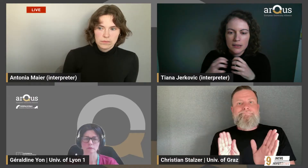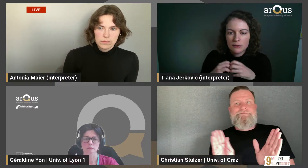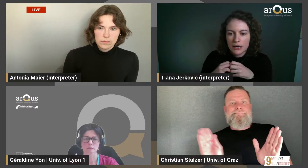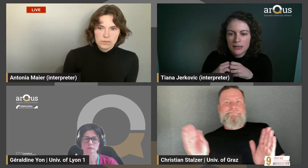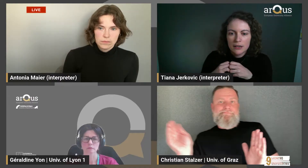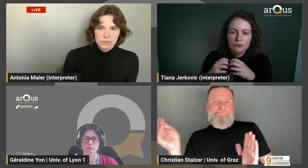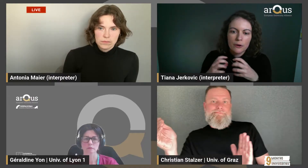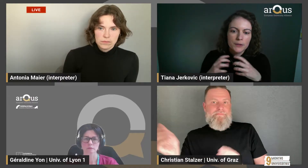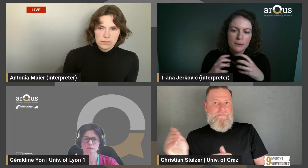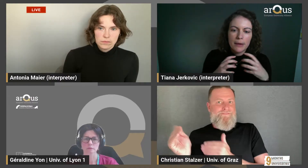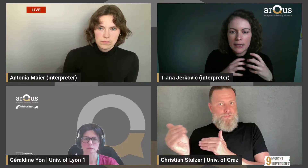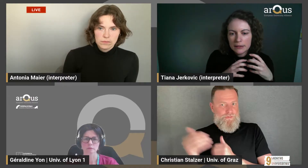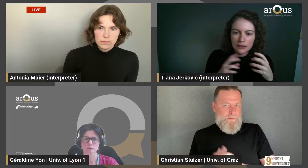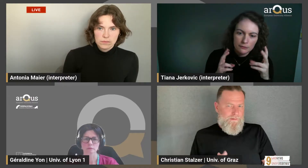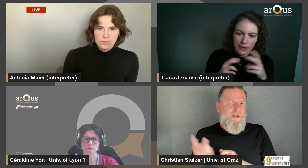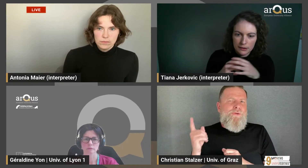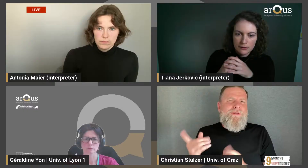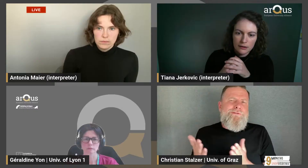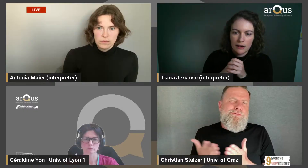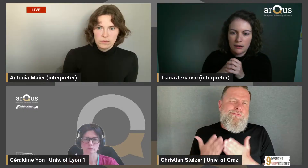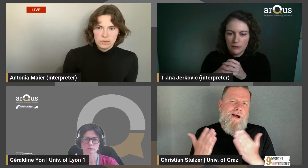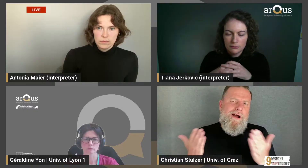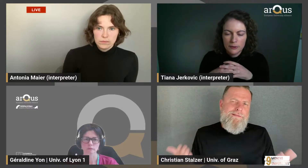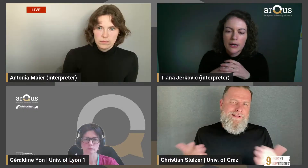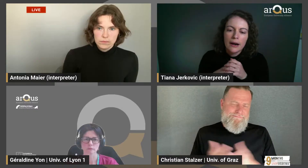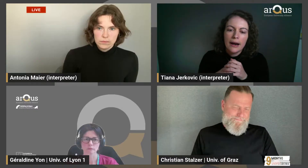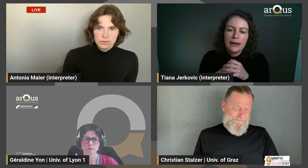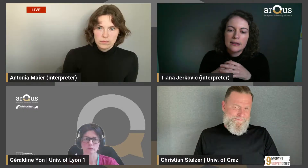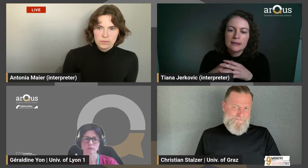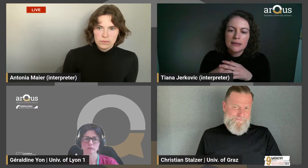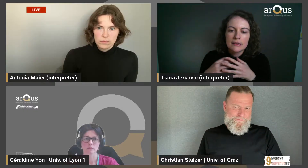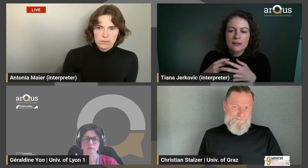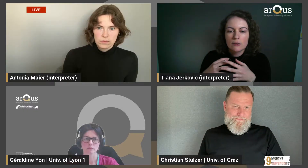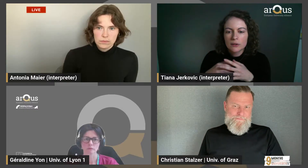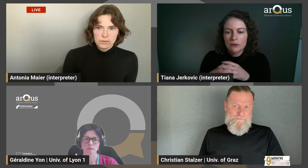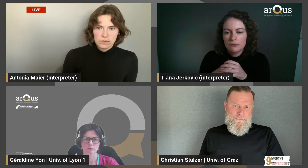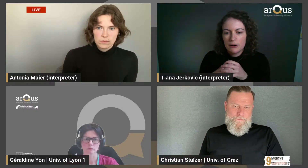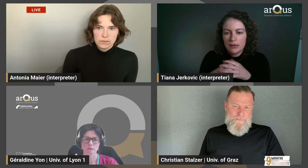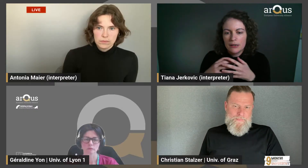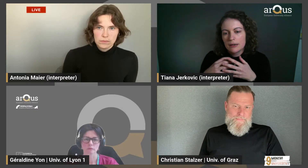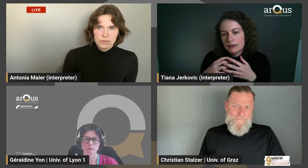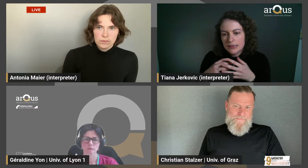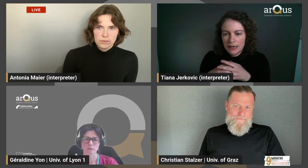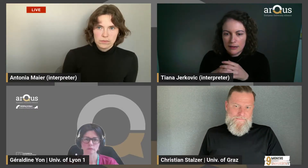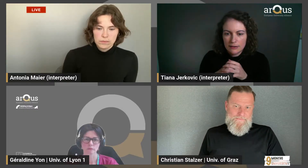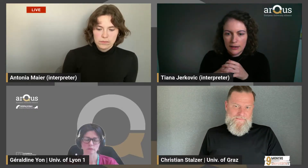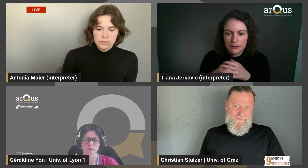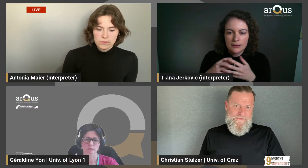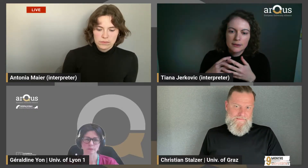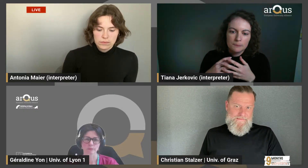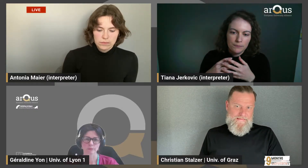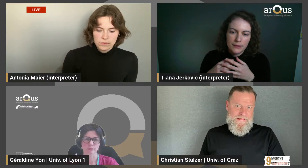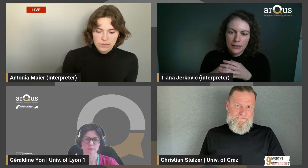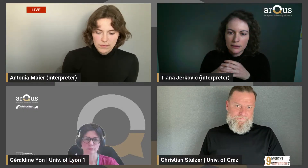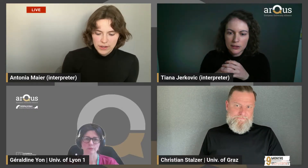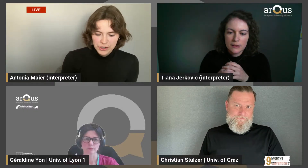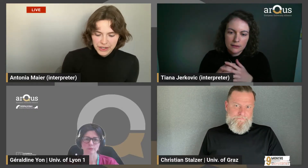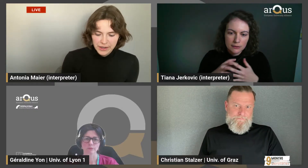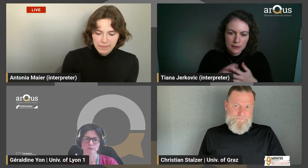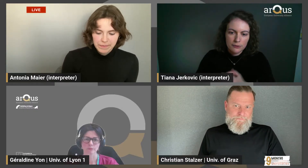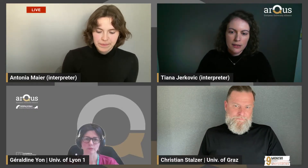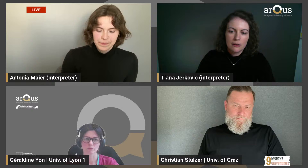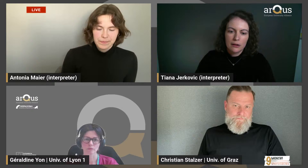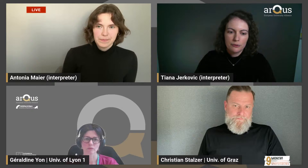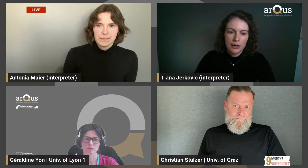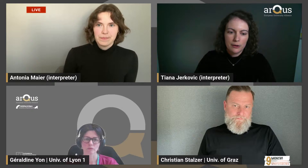are distracting from the main event, kind of. And this is also very sad and, yeah,